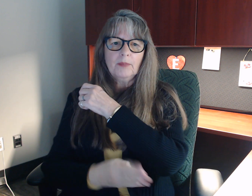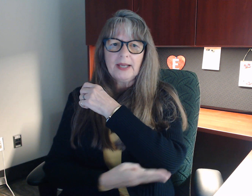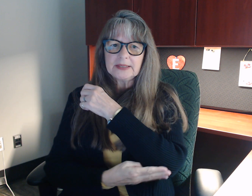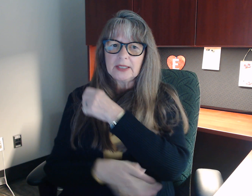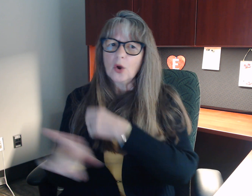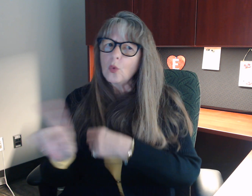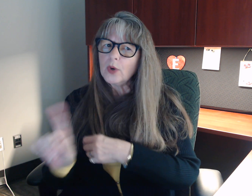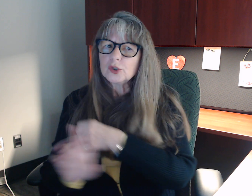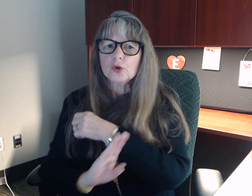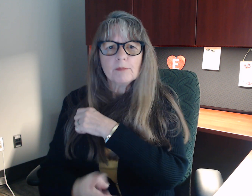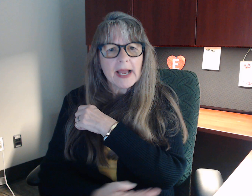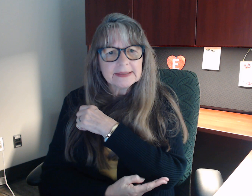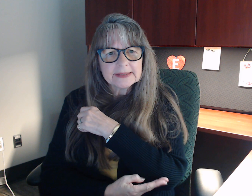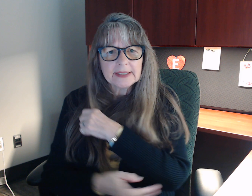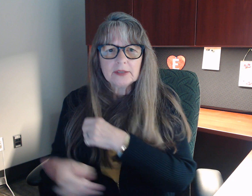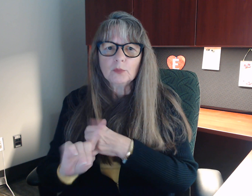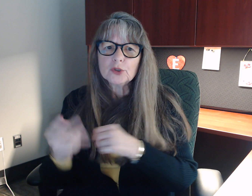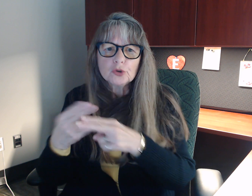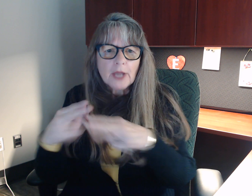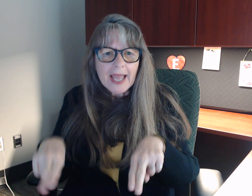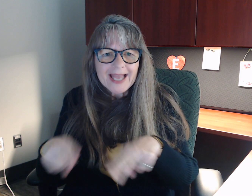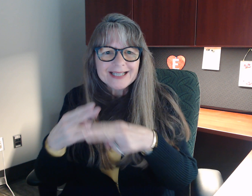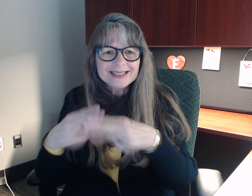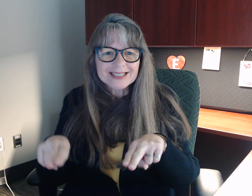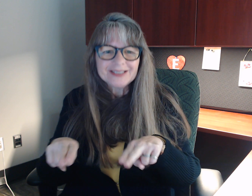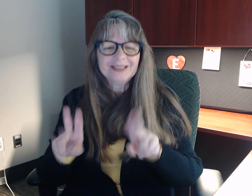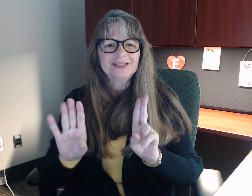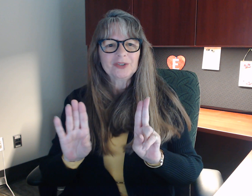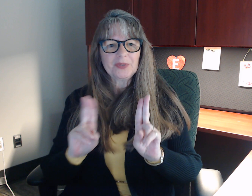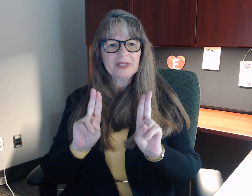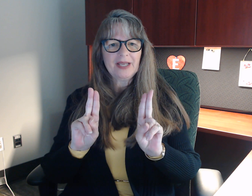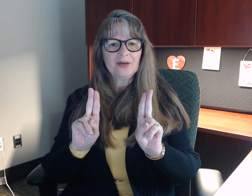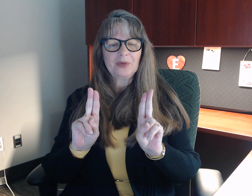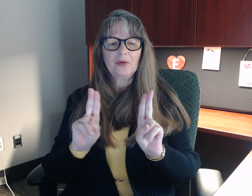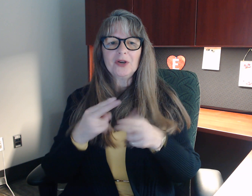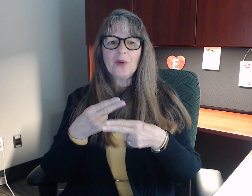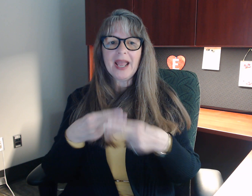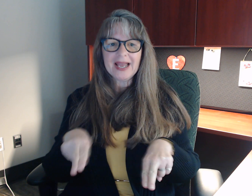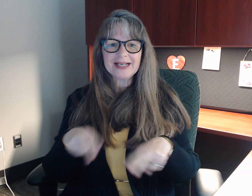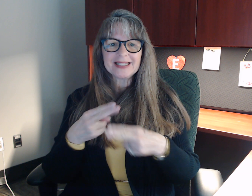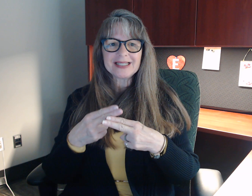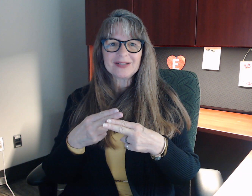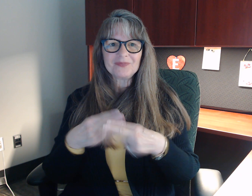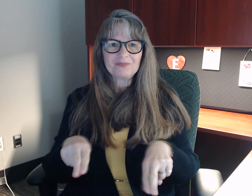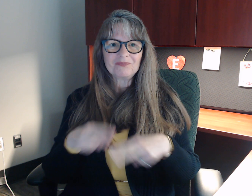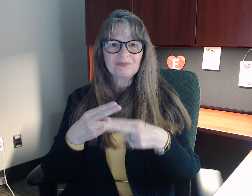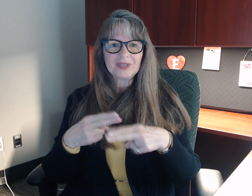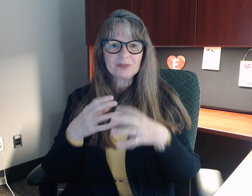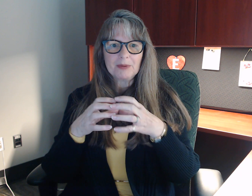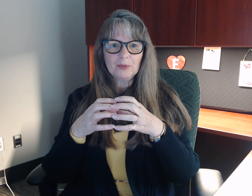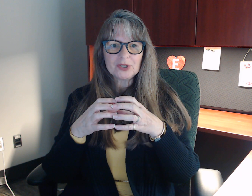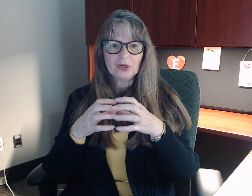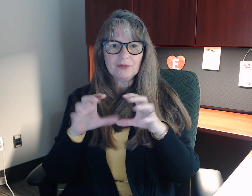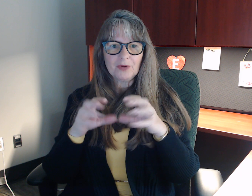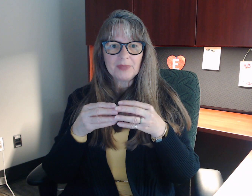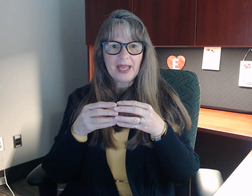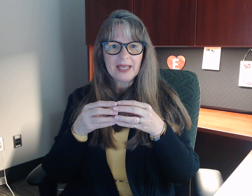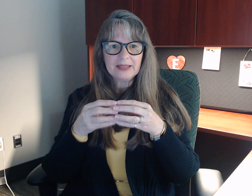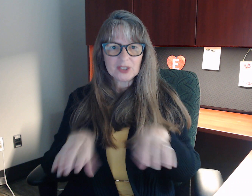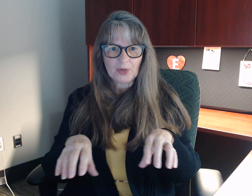basket. Where's your basket? Where's your eggs? So we did that. We already know eggs. Remember, it started from the egg this way to